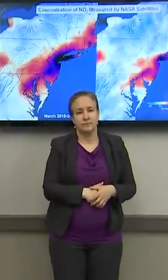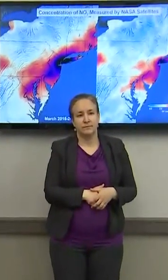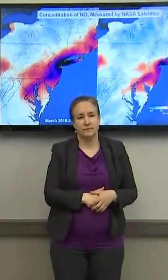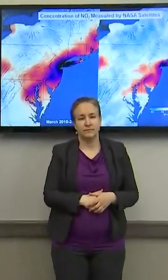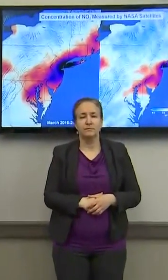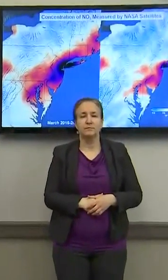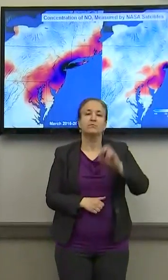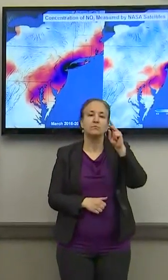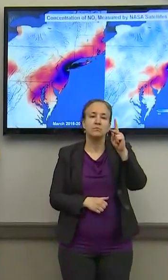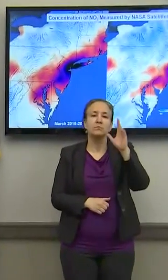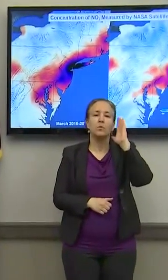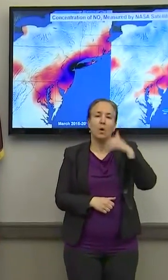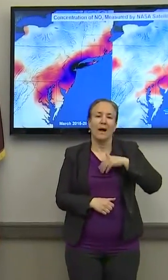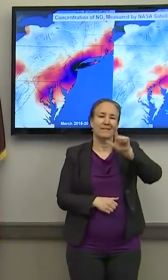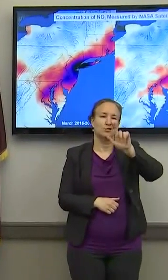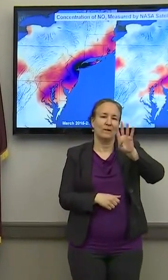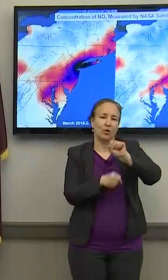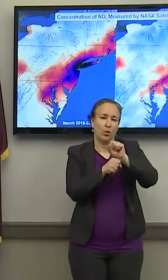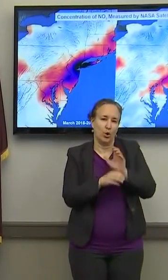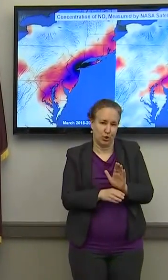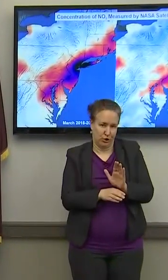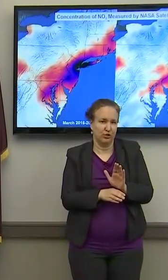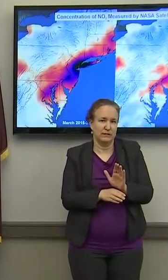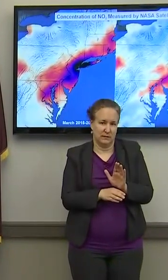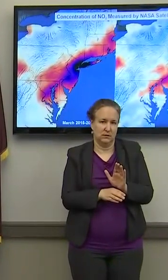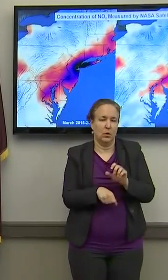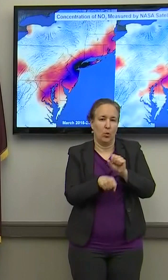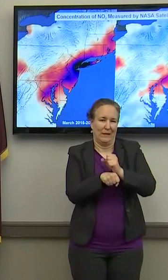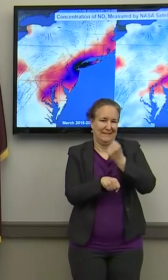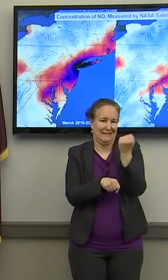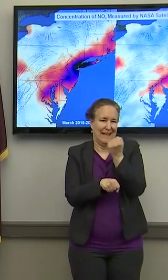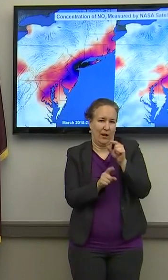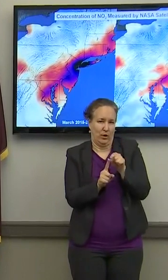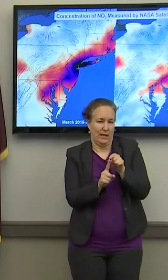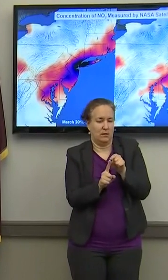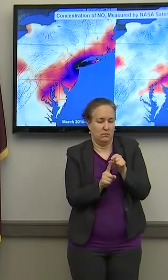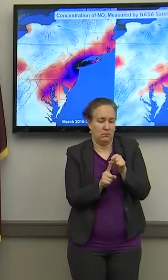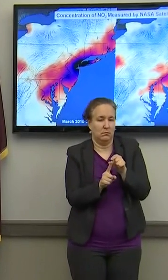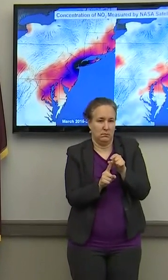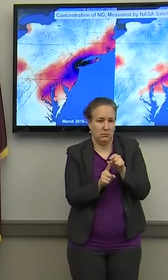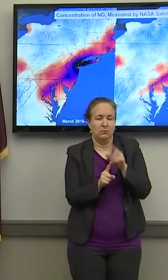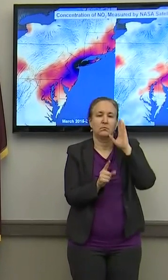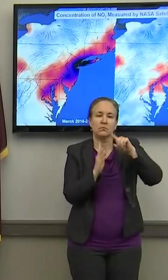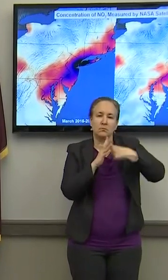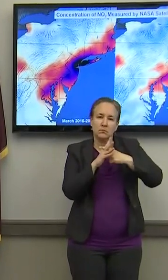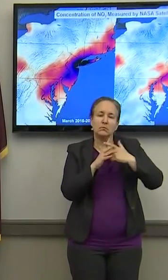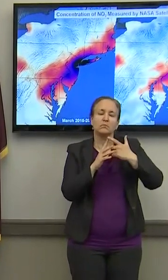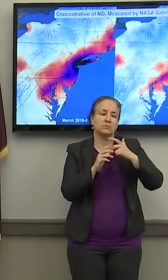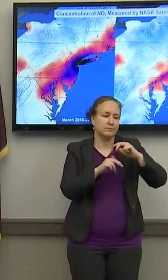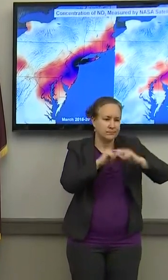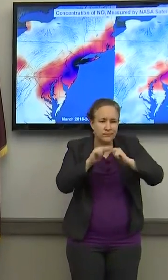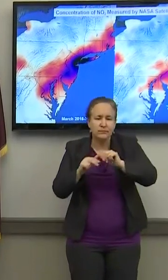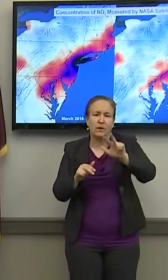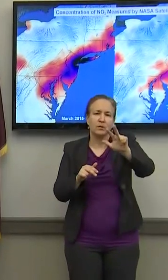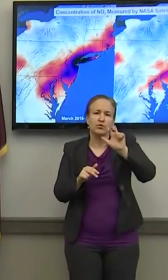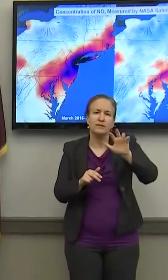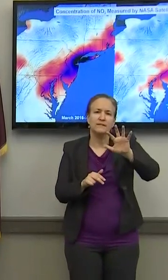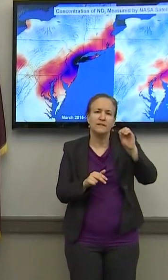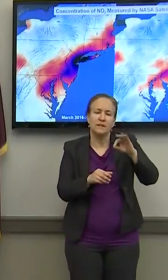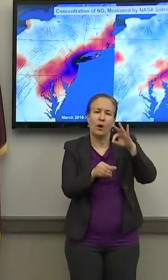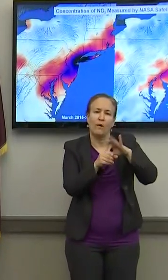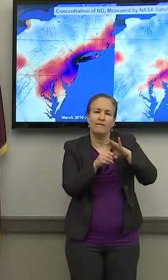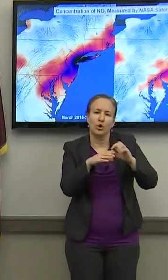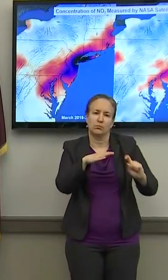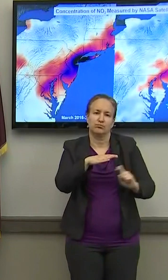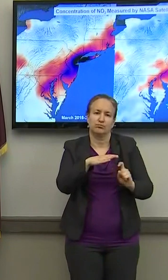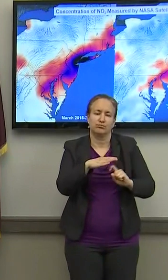We will have 24 workers working on Saturday to begin assembling 350 voter